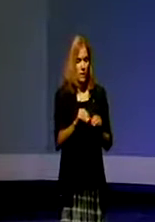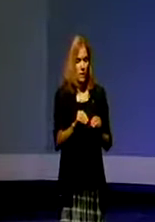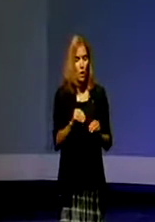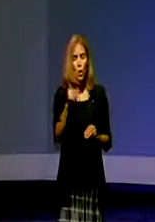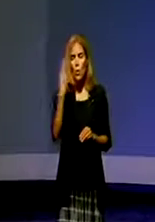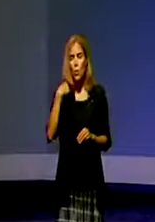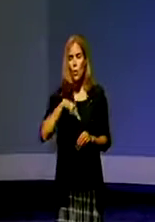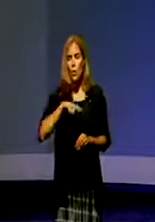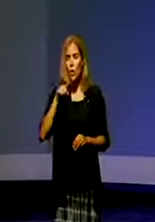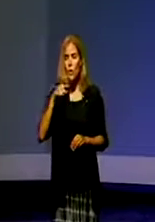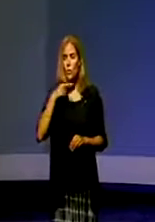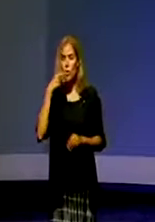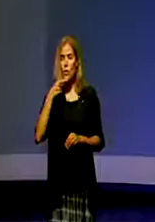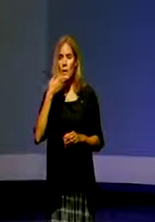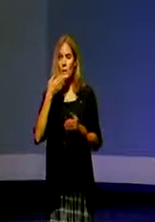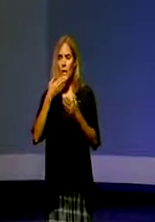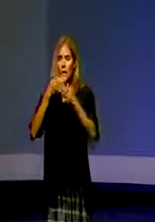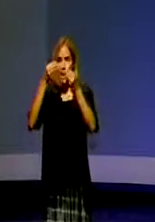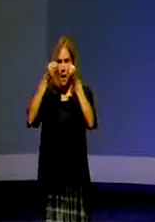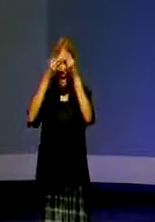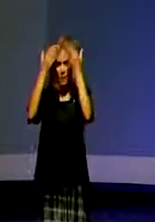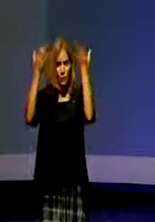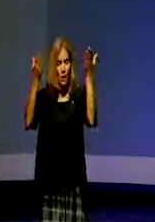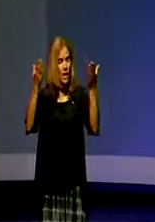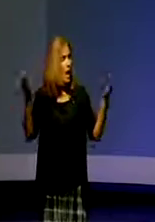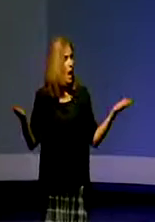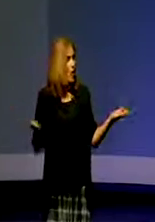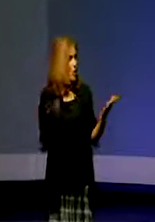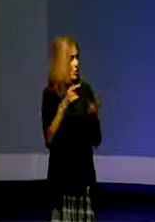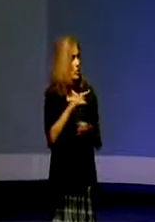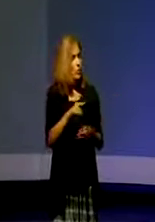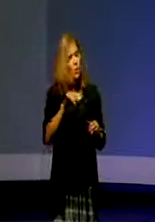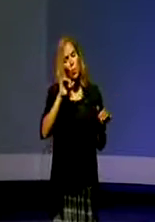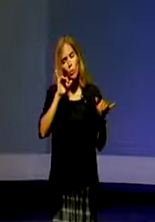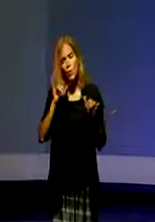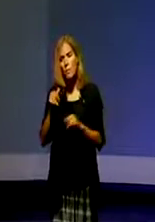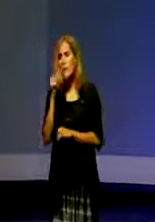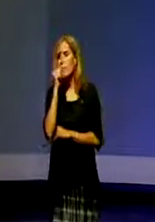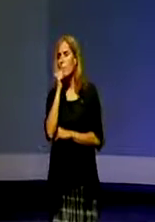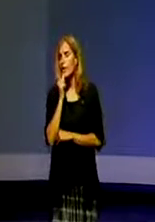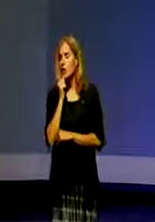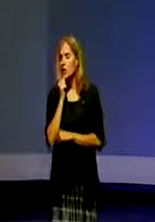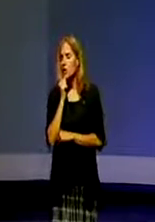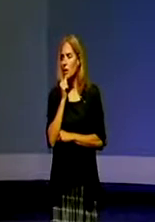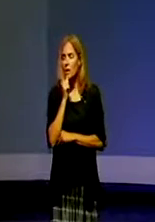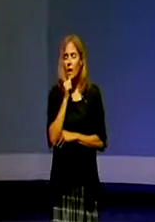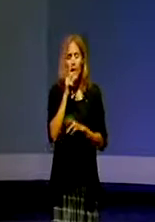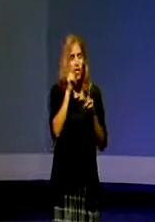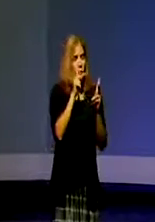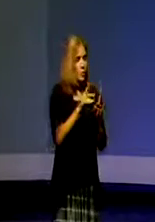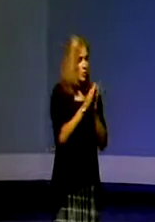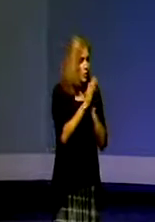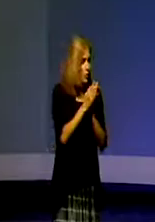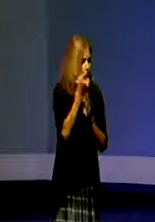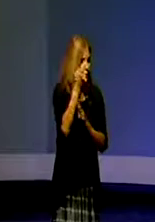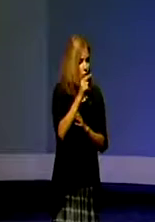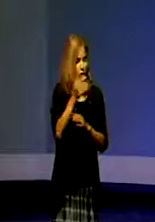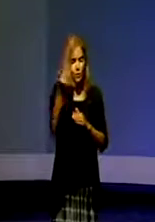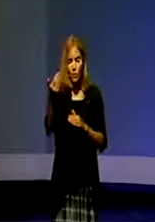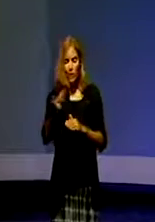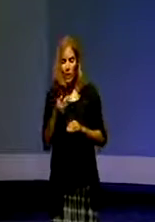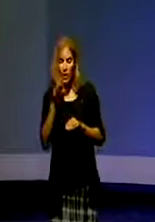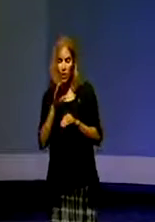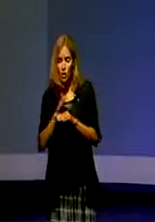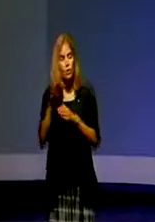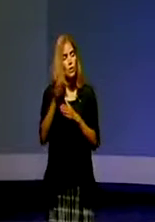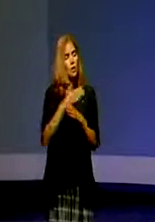that we proclaim the gospel, and I would encourage some of you, remain patient. That person you're praying for, that you invite to church,